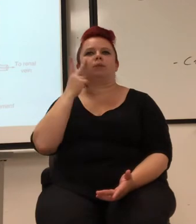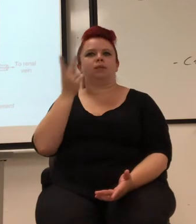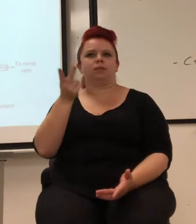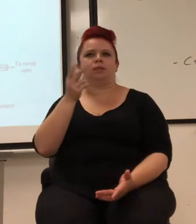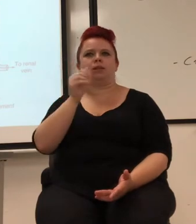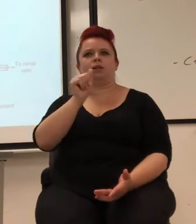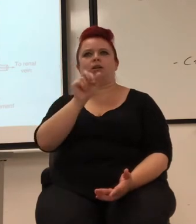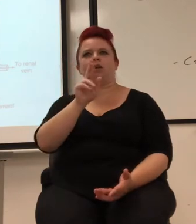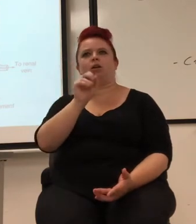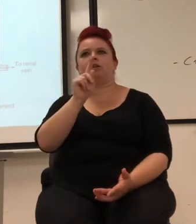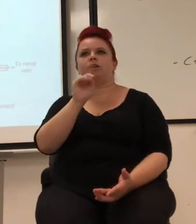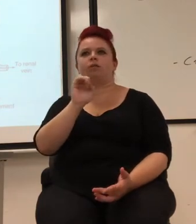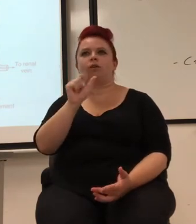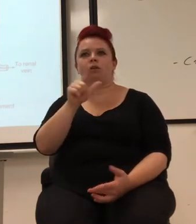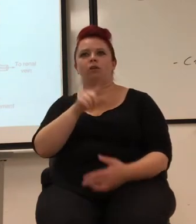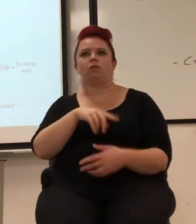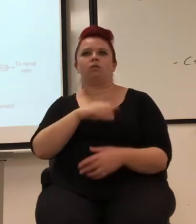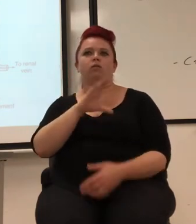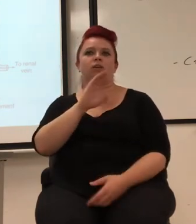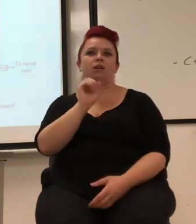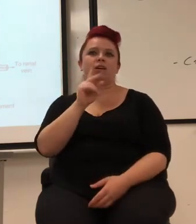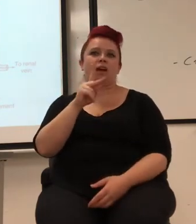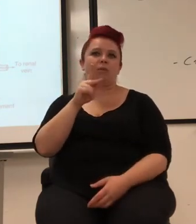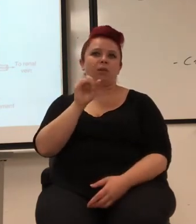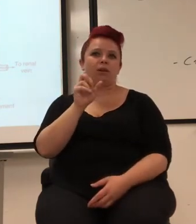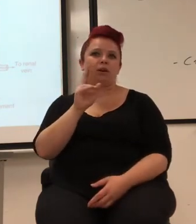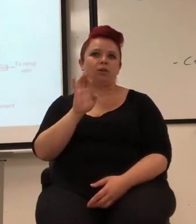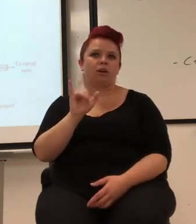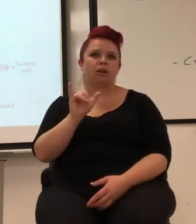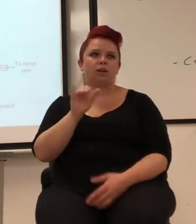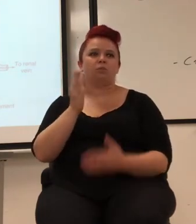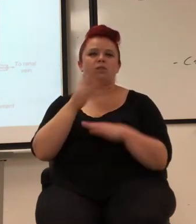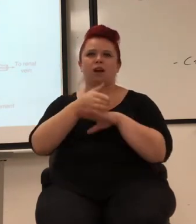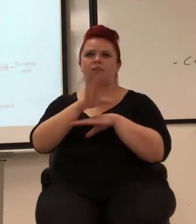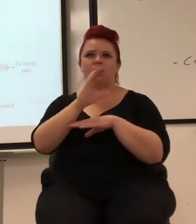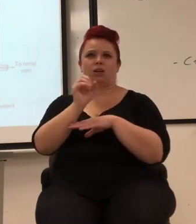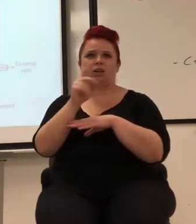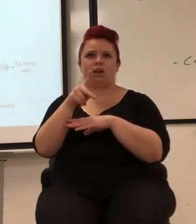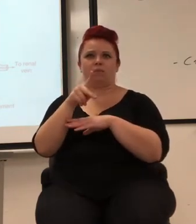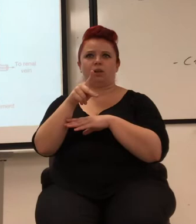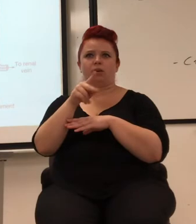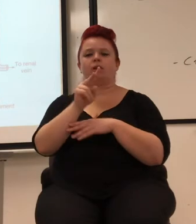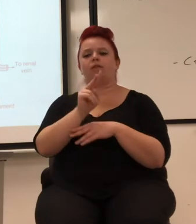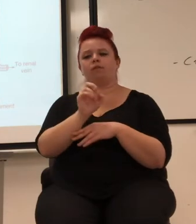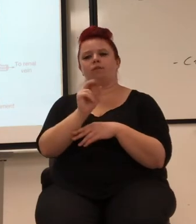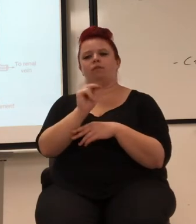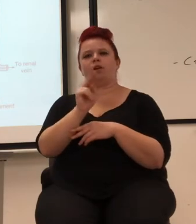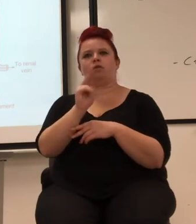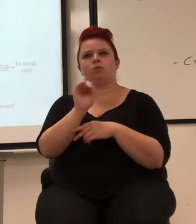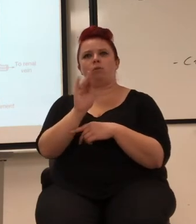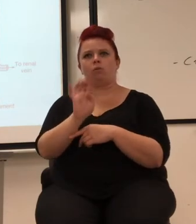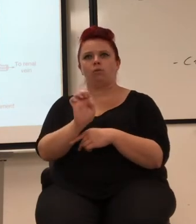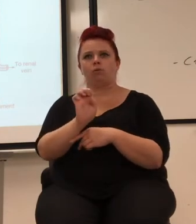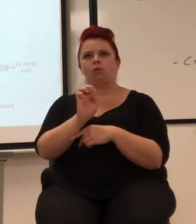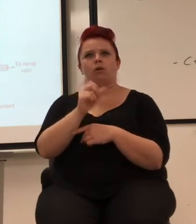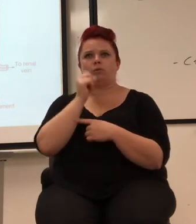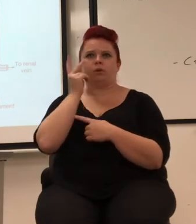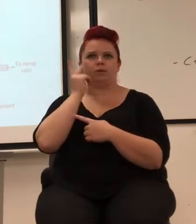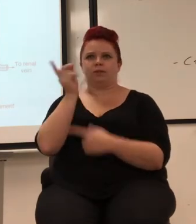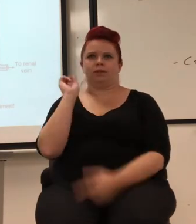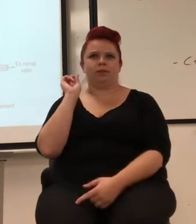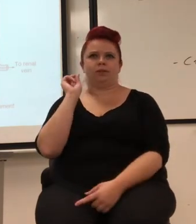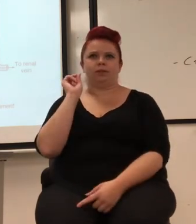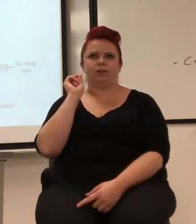Arterial, capillary, what comes after the capillary? Yeah, venule or small vein, and we're not seeing that here. It